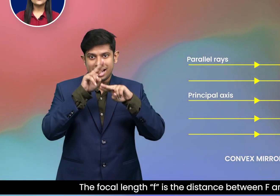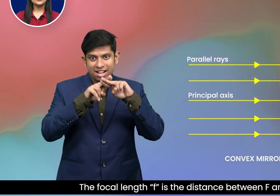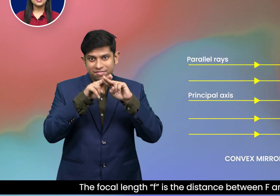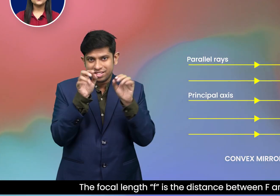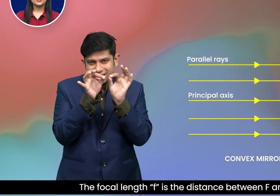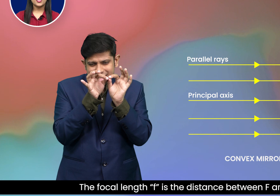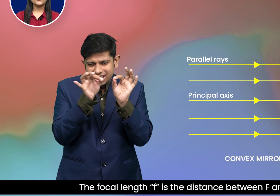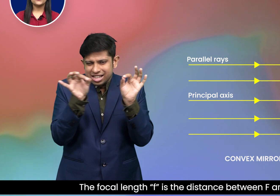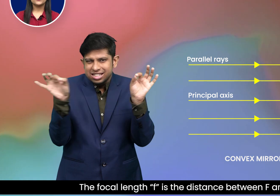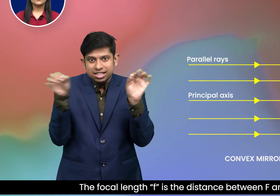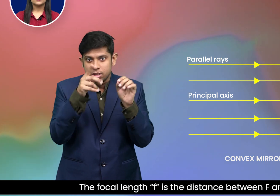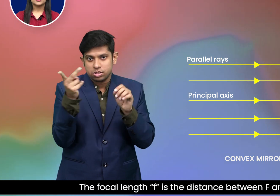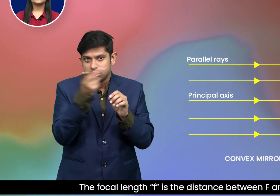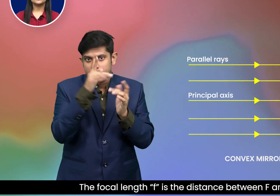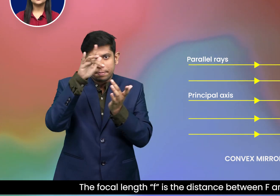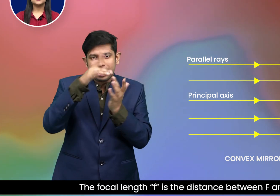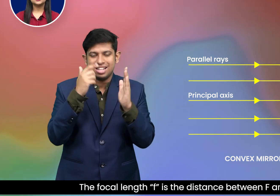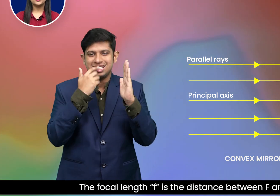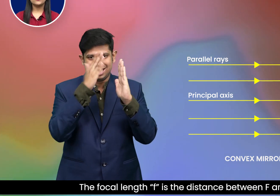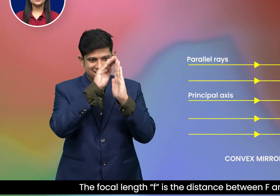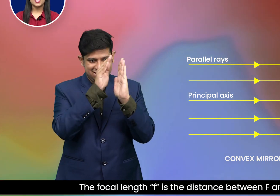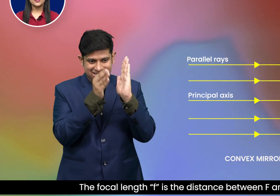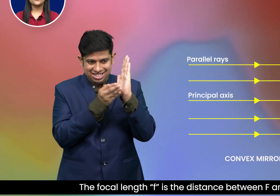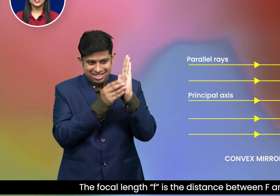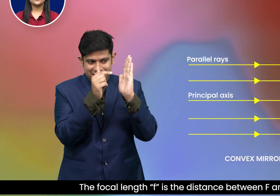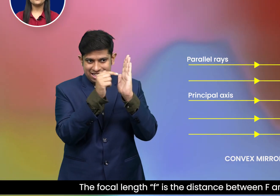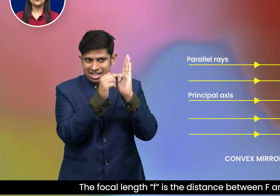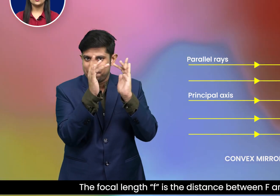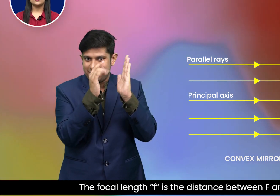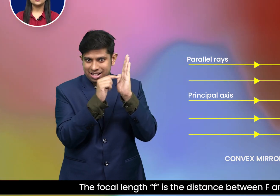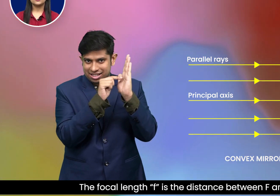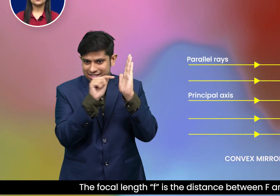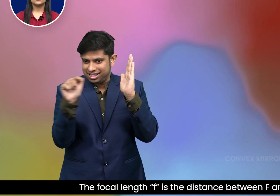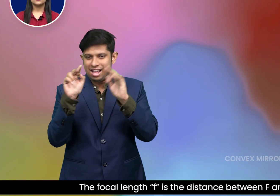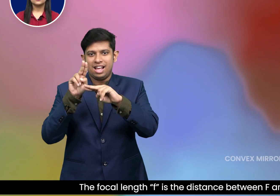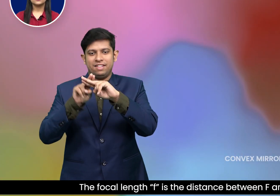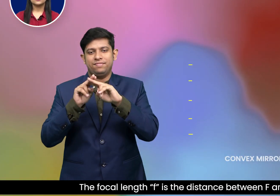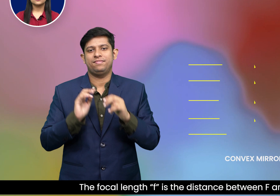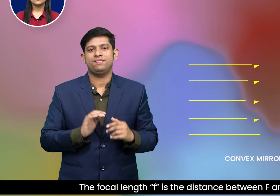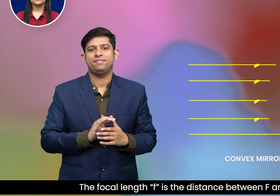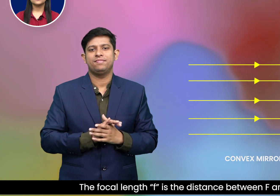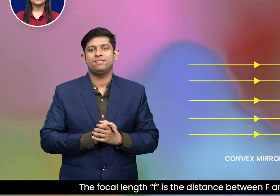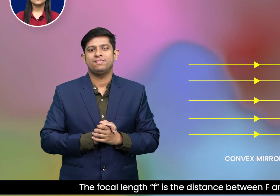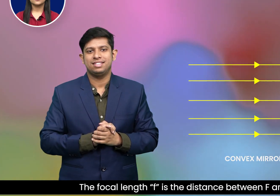The focal length F is the distance between F and the pole.